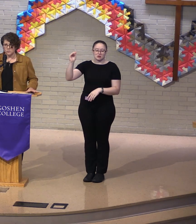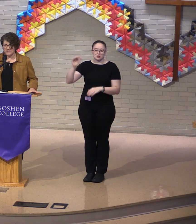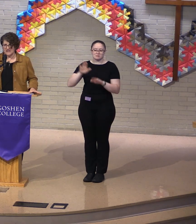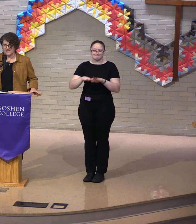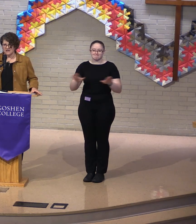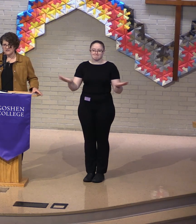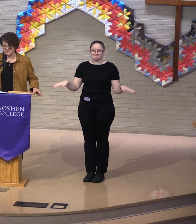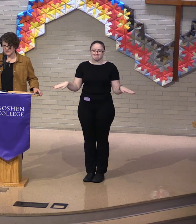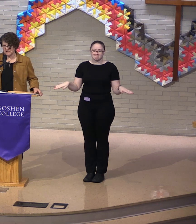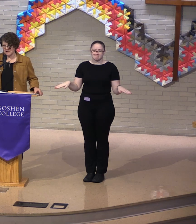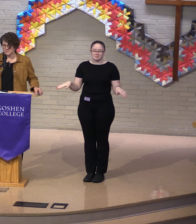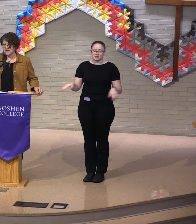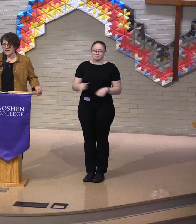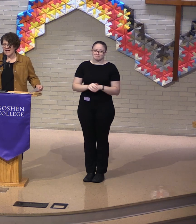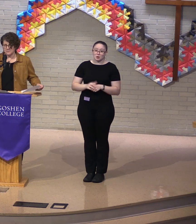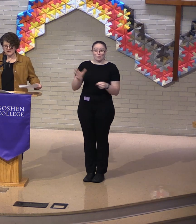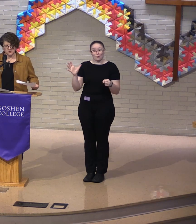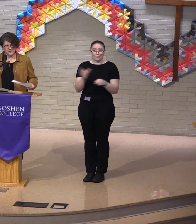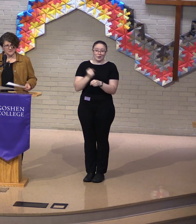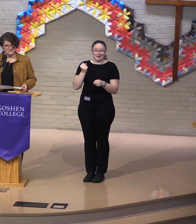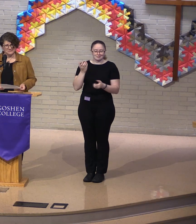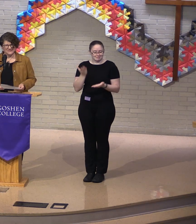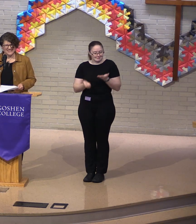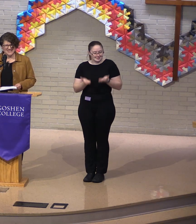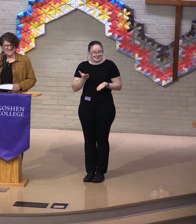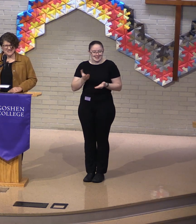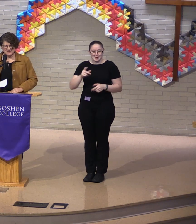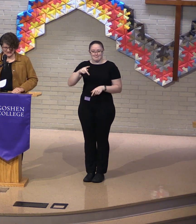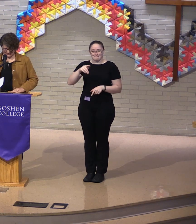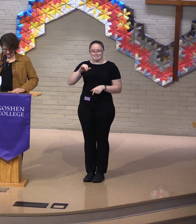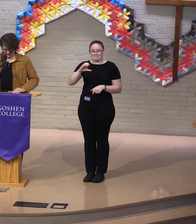and winning sometimes at pickleball.